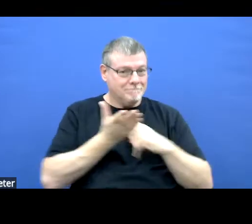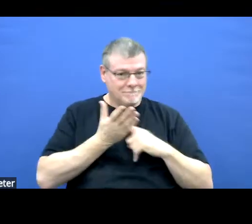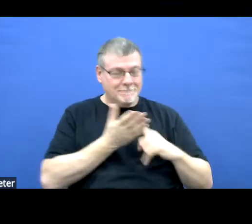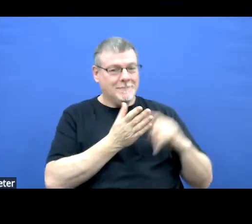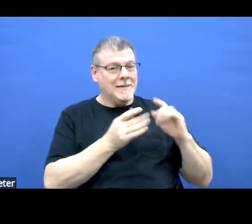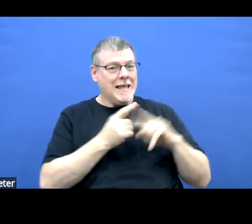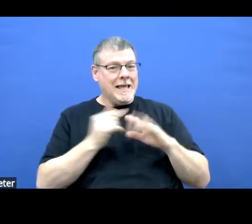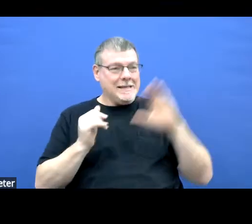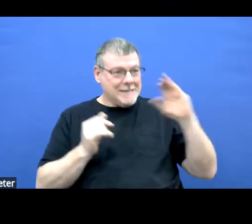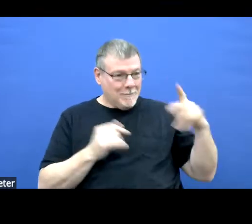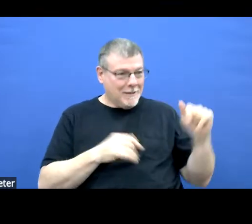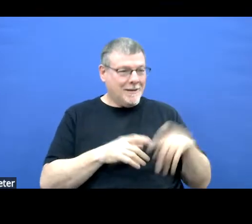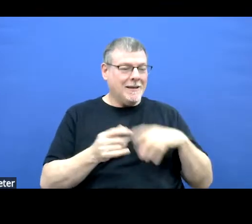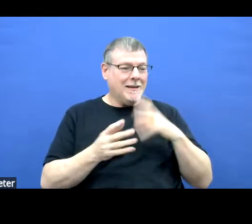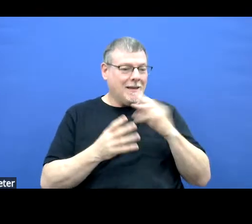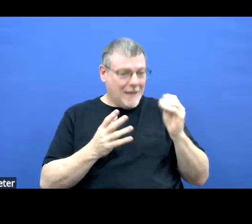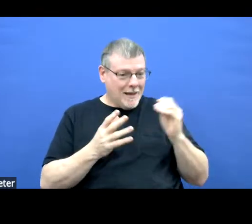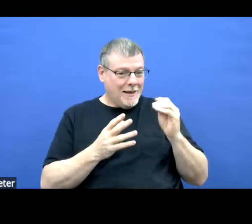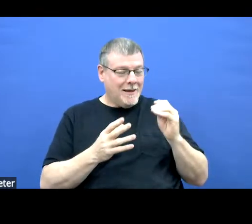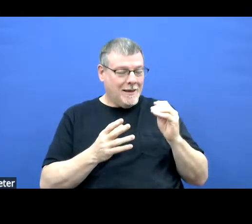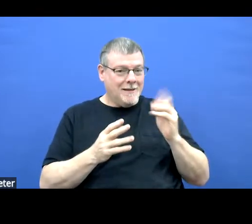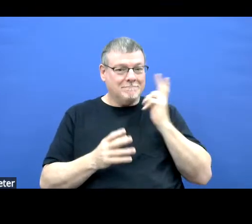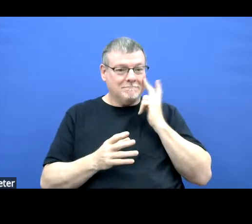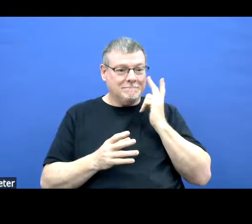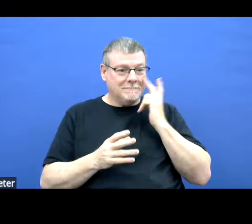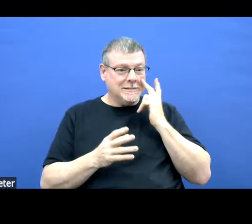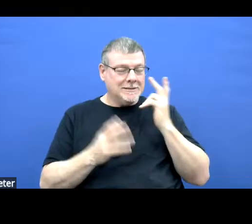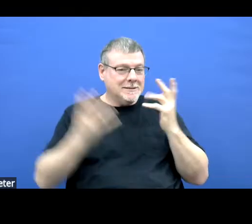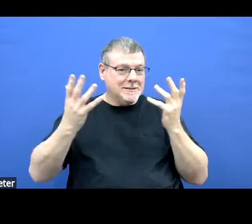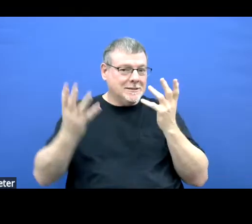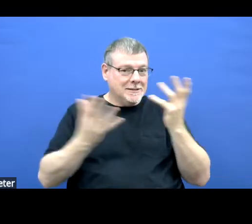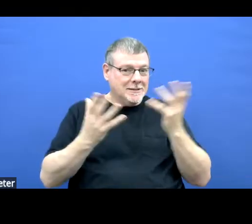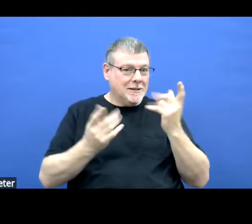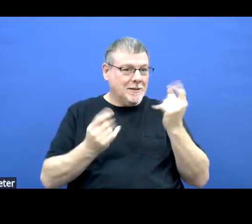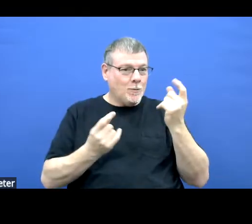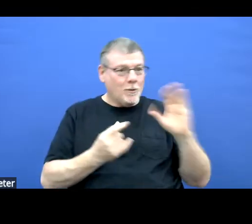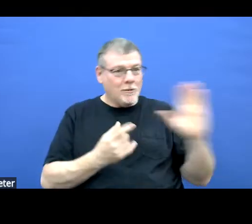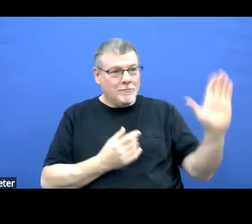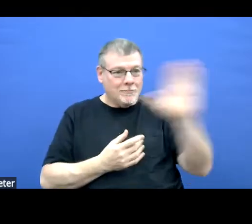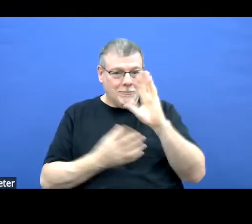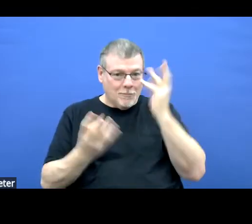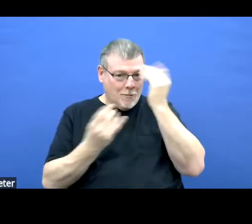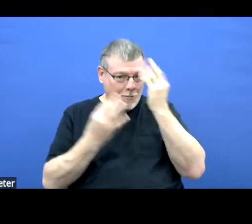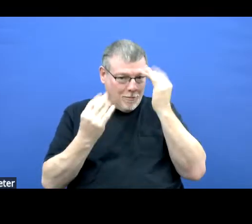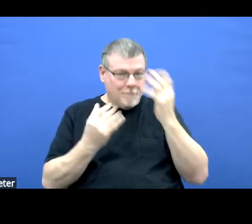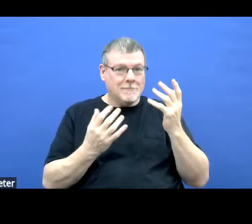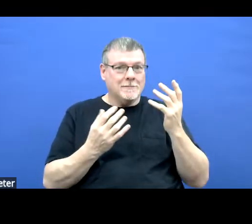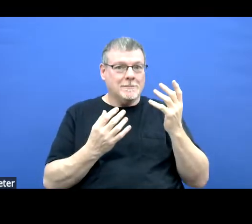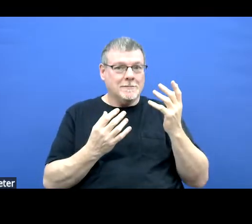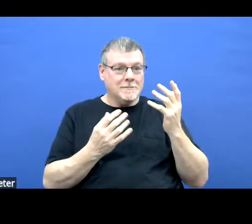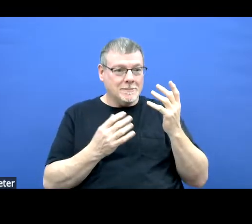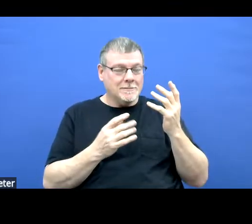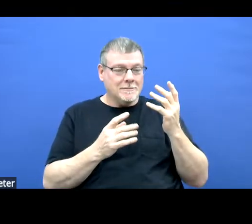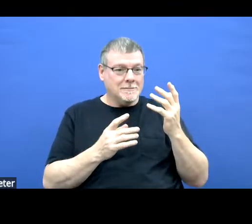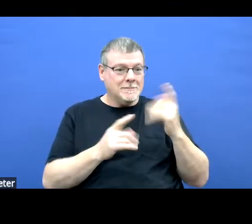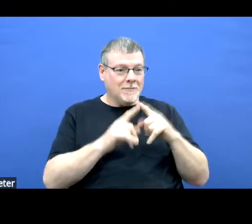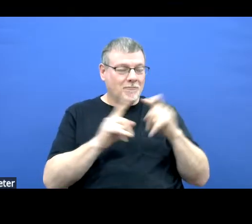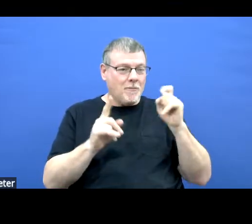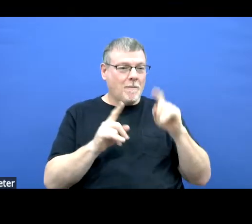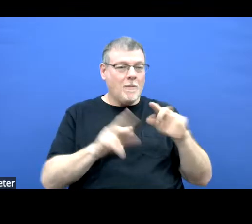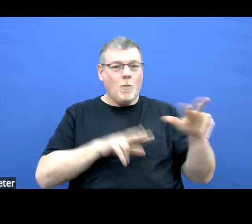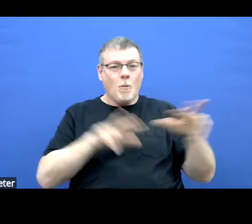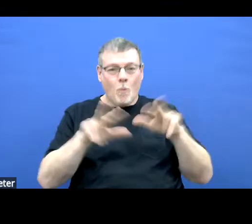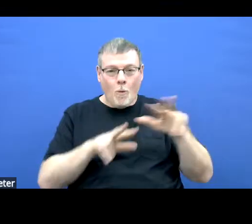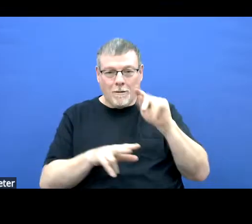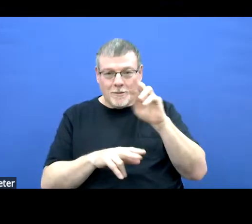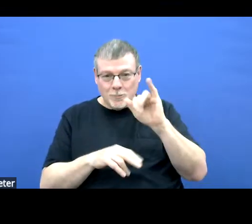CVA, and we're interested to see, your thoughts on, again, some walking trails for the